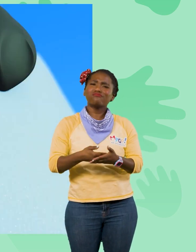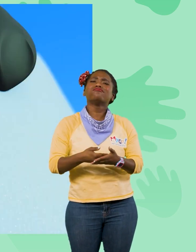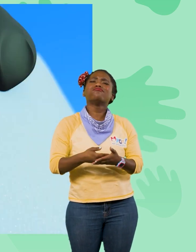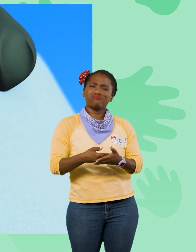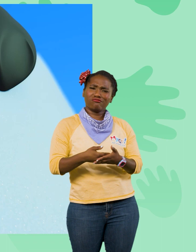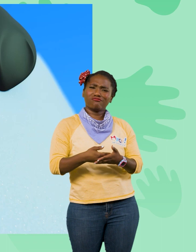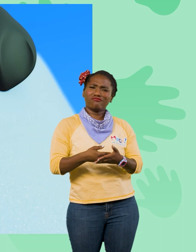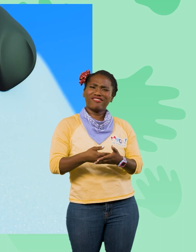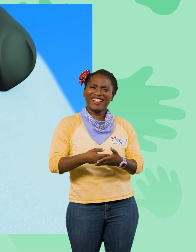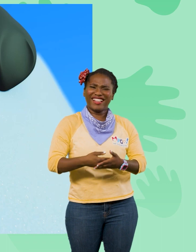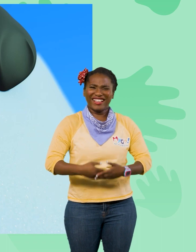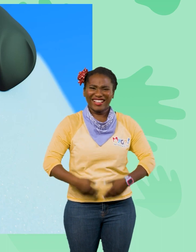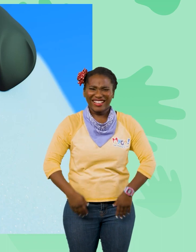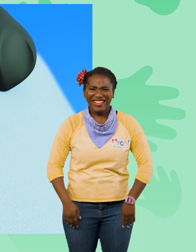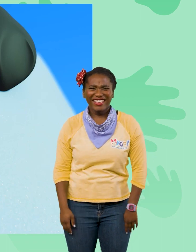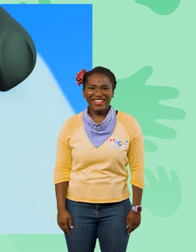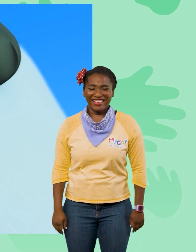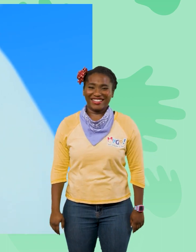the landing.